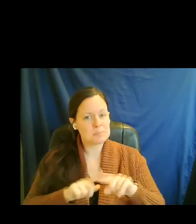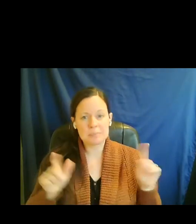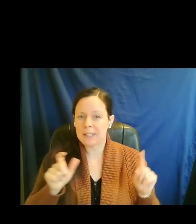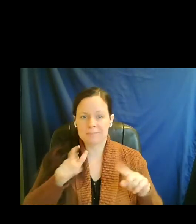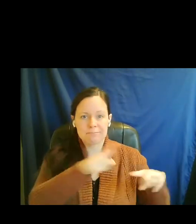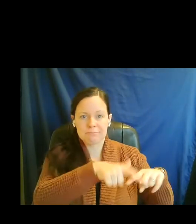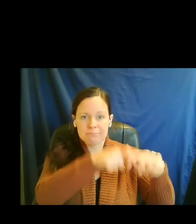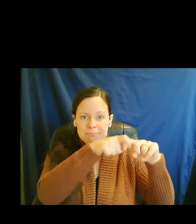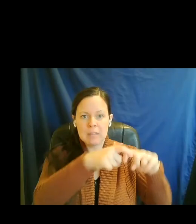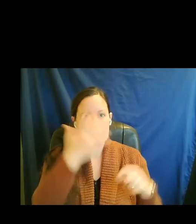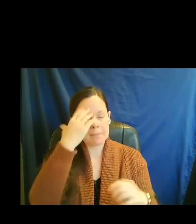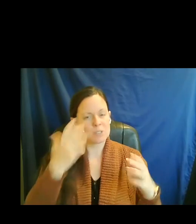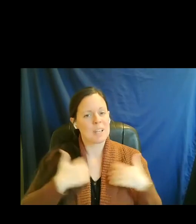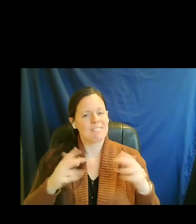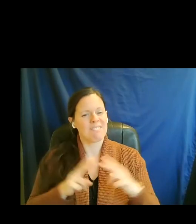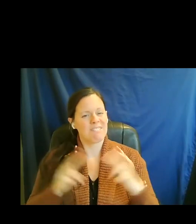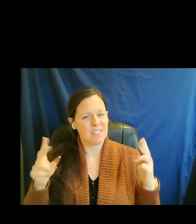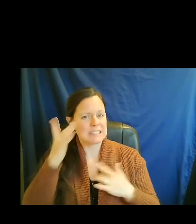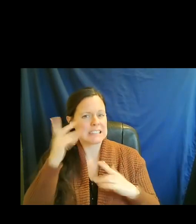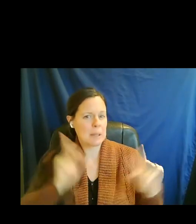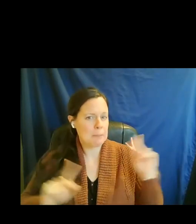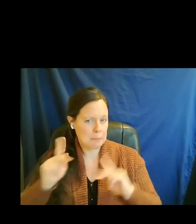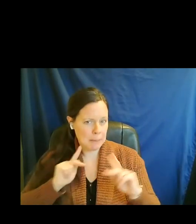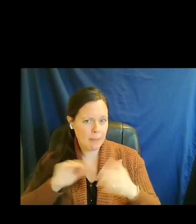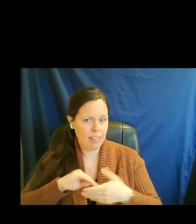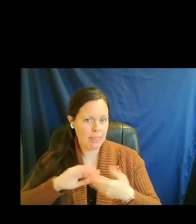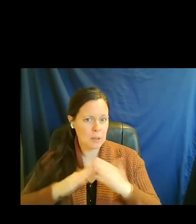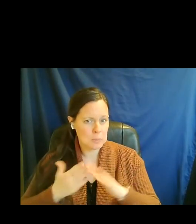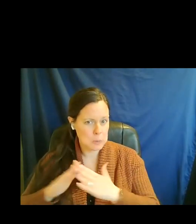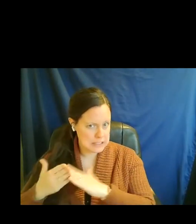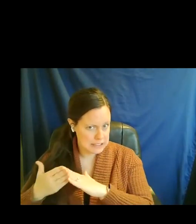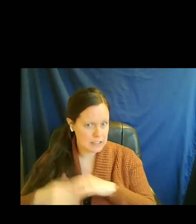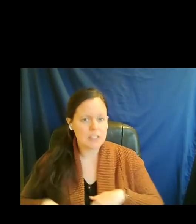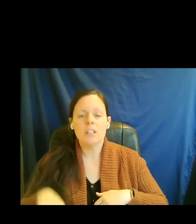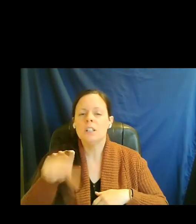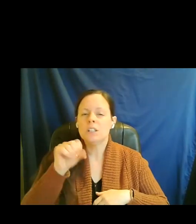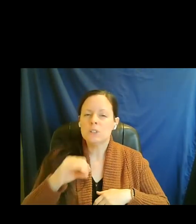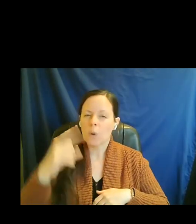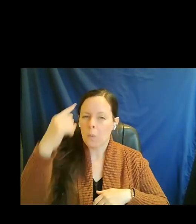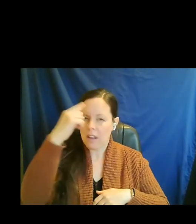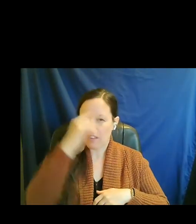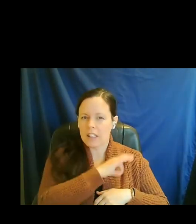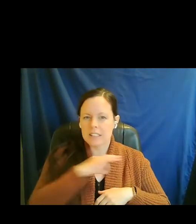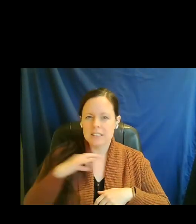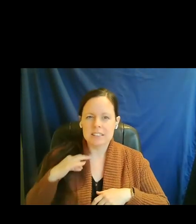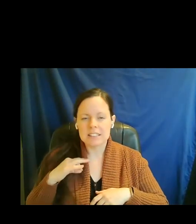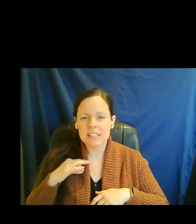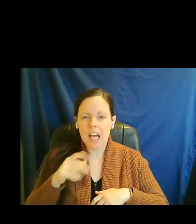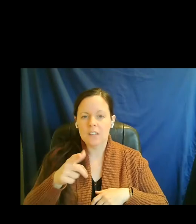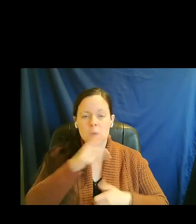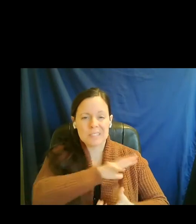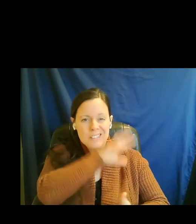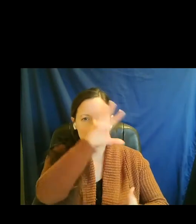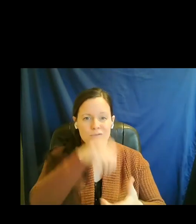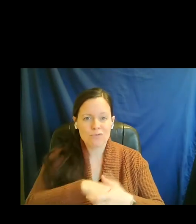we have some just really sick people in our community. And so I think the staff that have been in the trenches for 9 months,